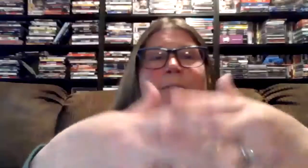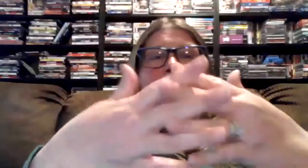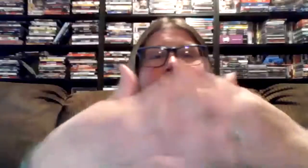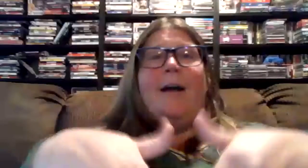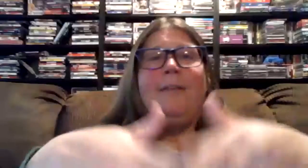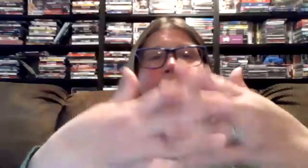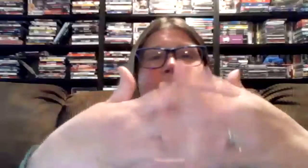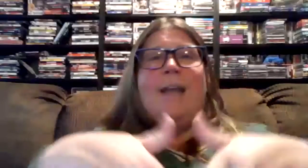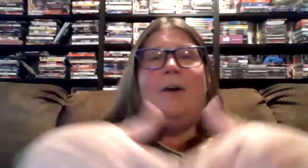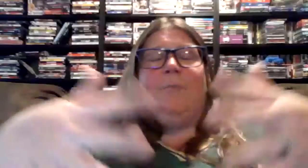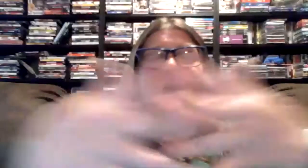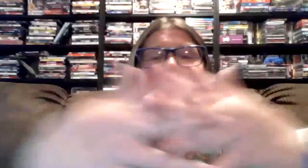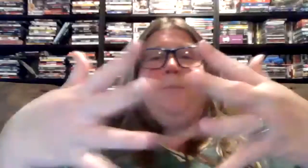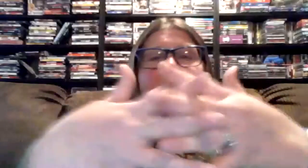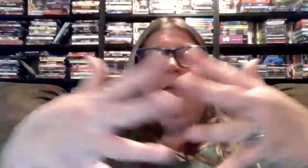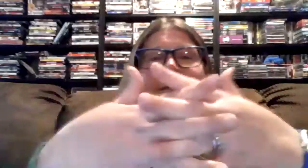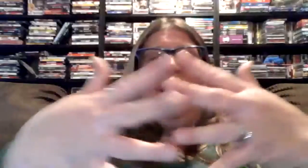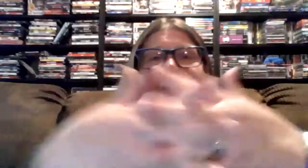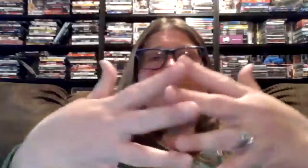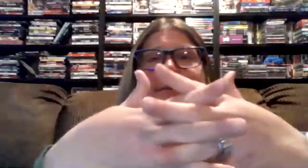So wrestling is down, but football is like this.